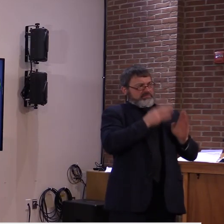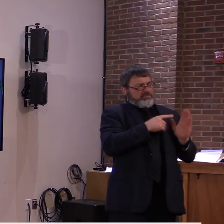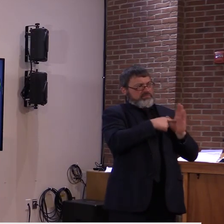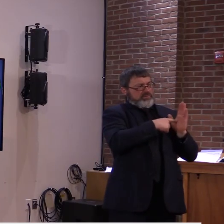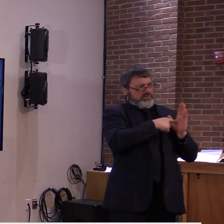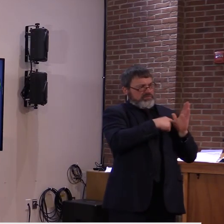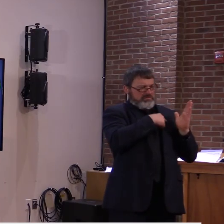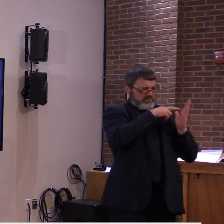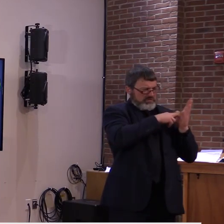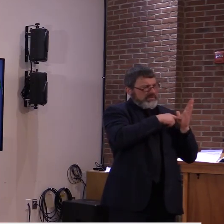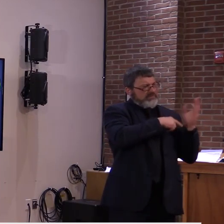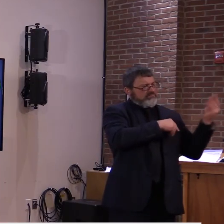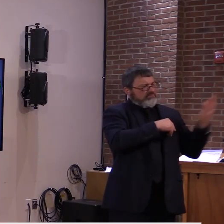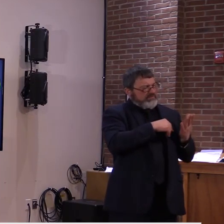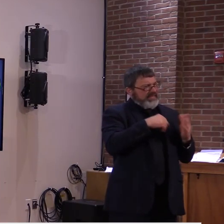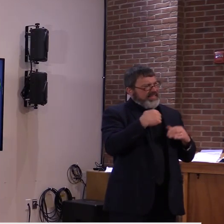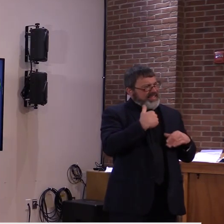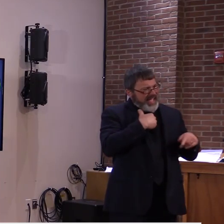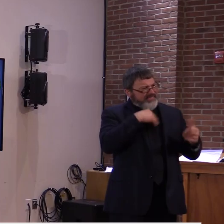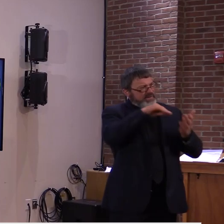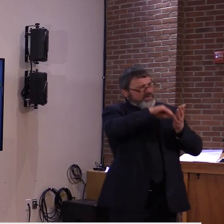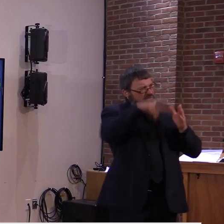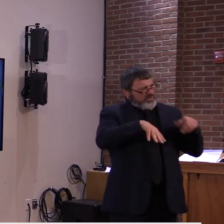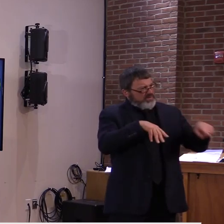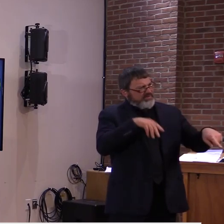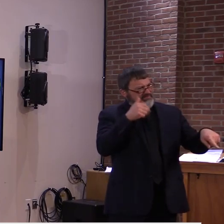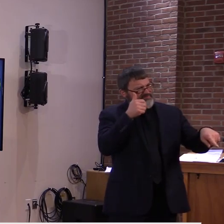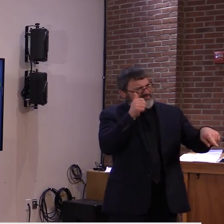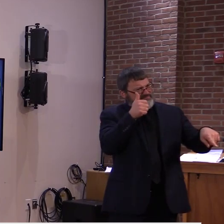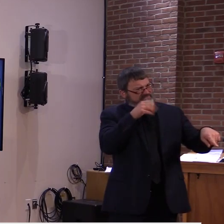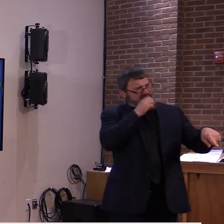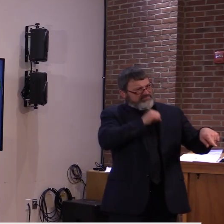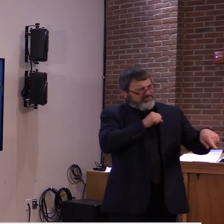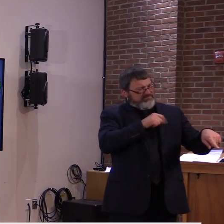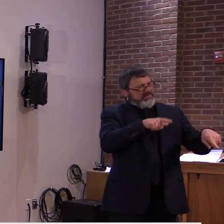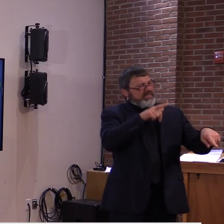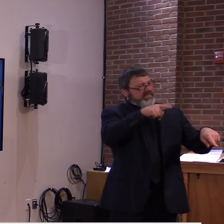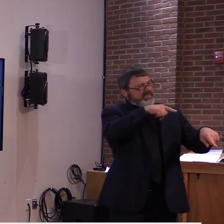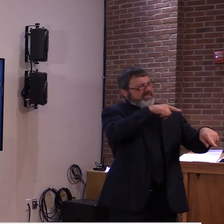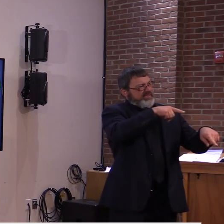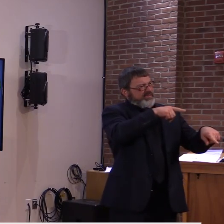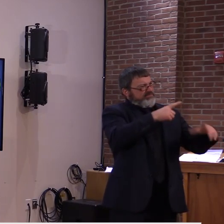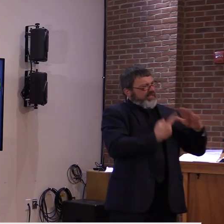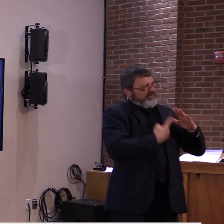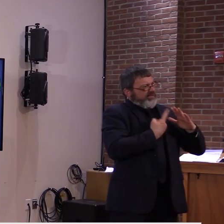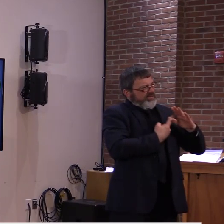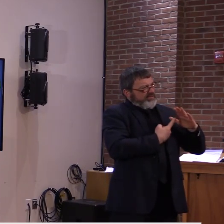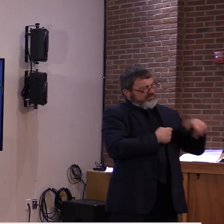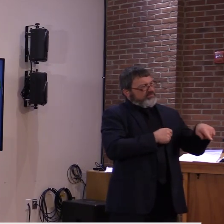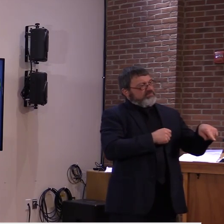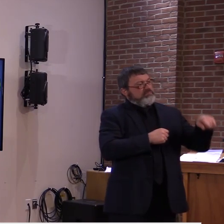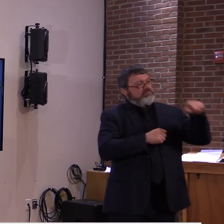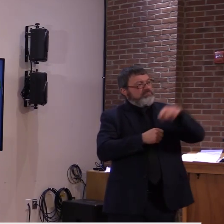who, you know, by now the time has expired, was having a great deal of